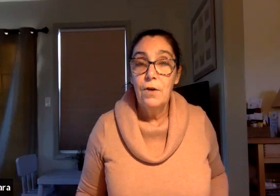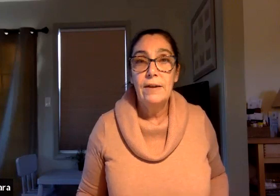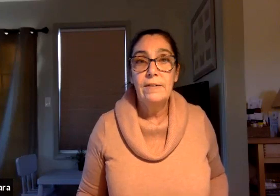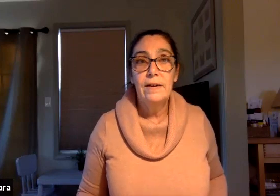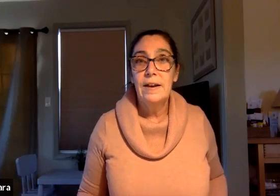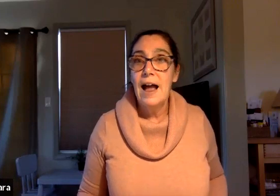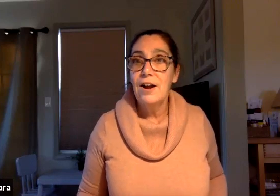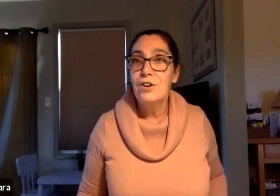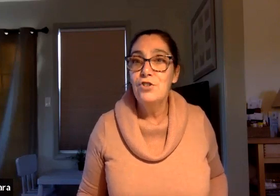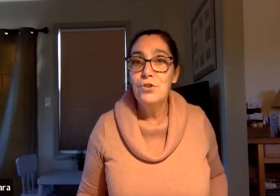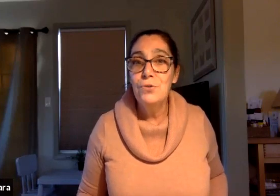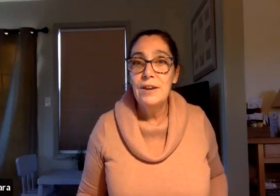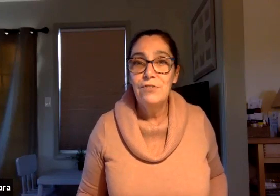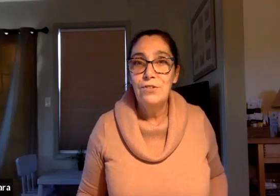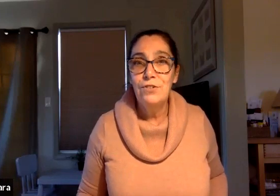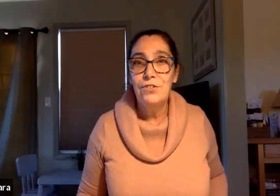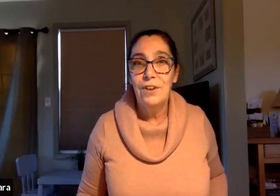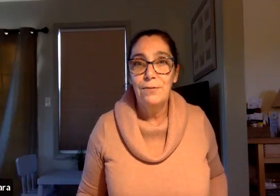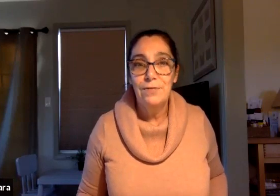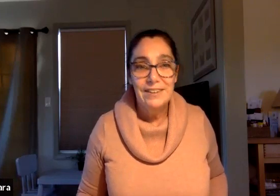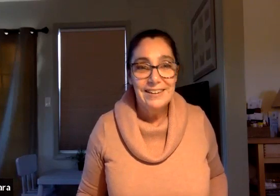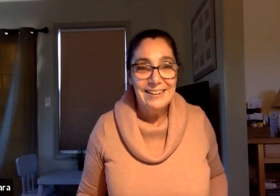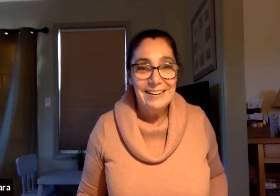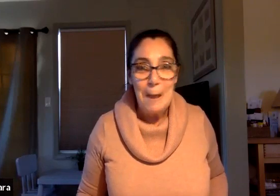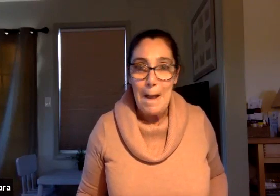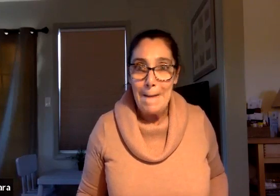ahead. Could you introduce yourself?